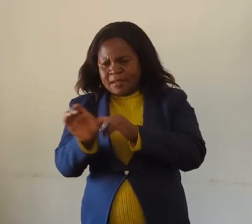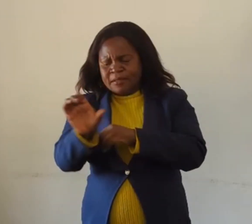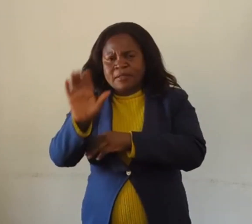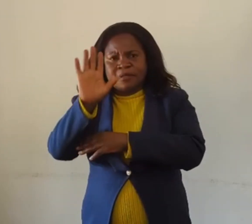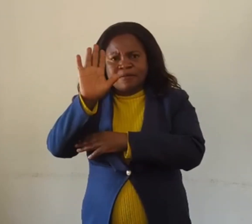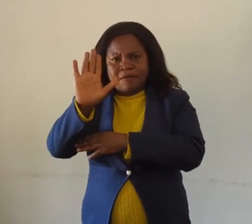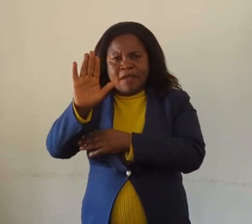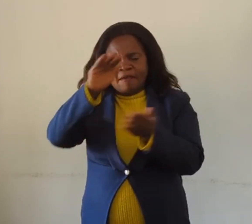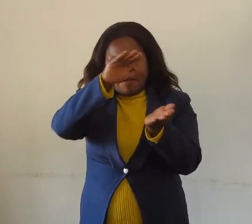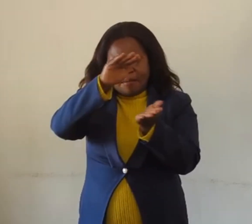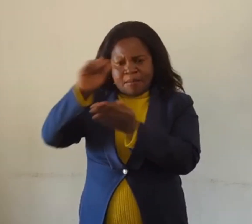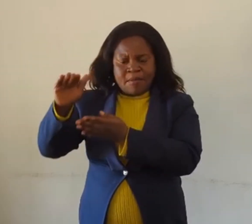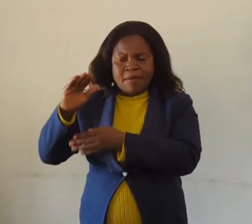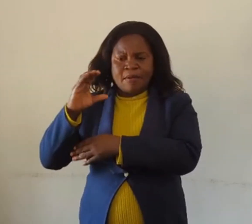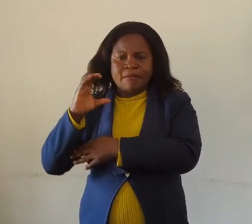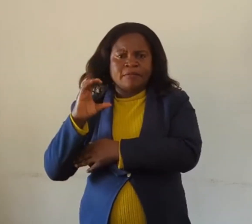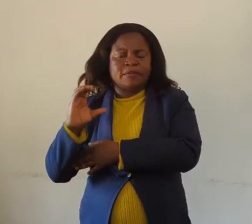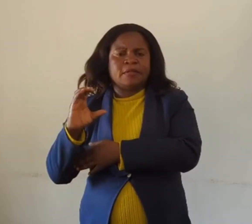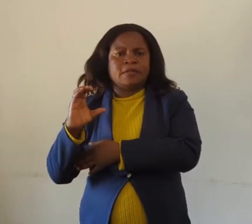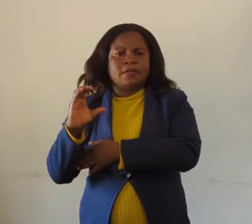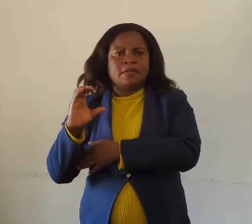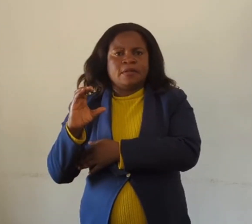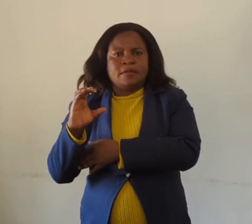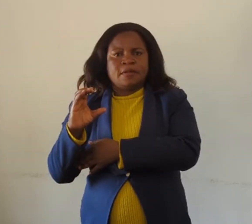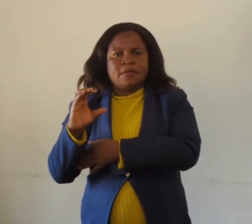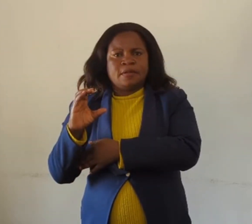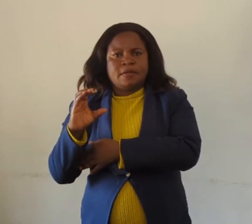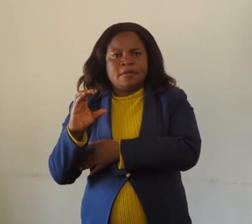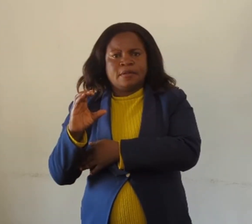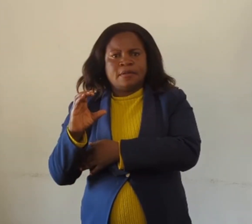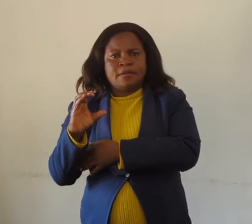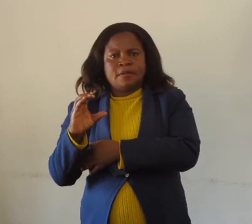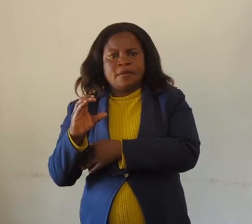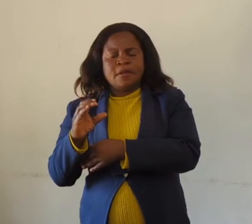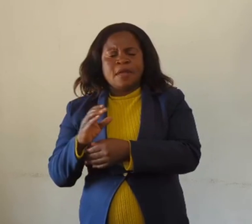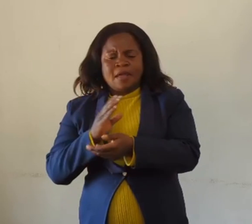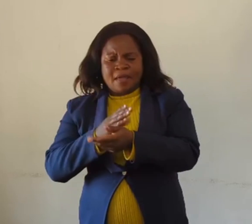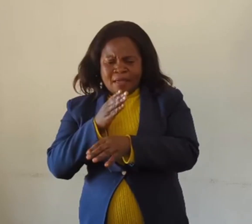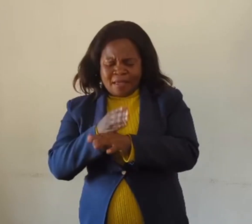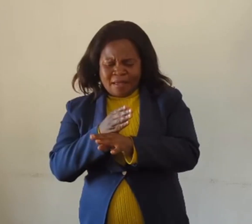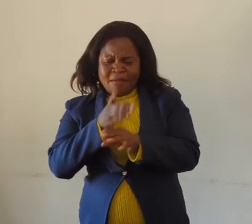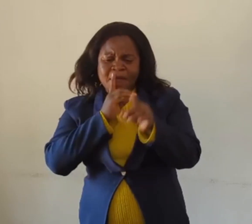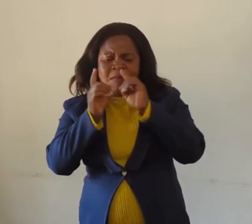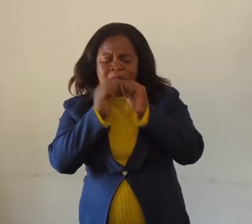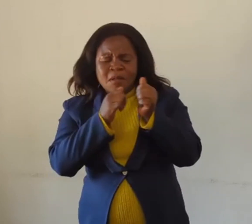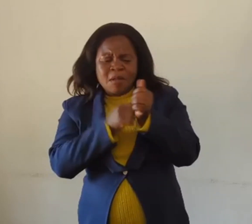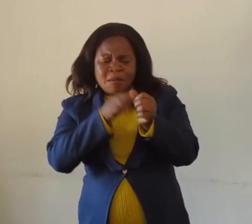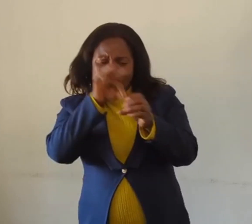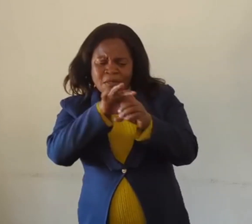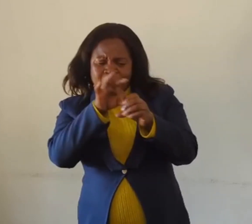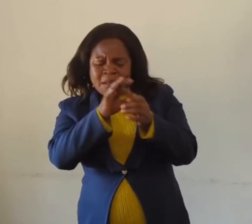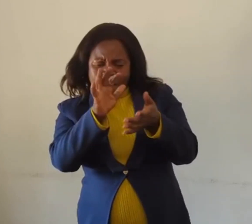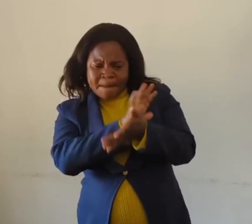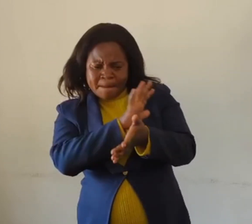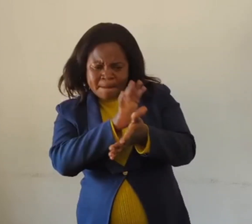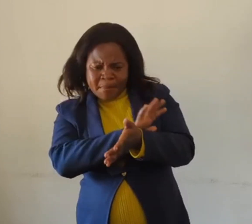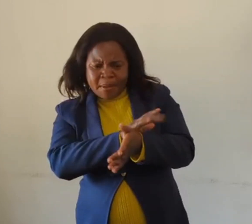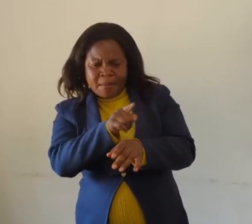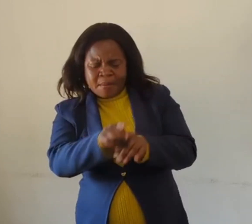C, and instead simply refers to a ballot paper referred to under subsection 5.